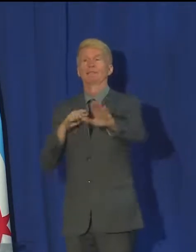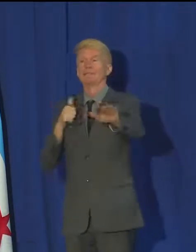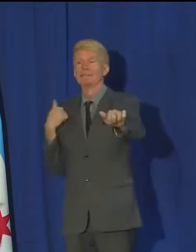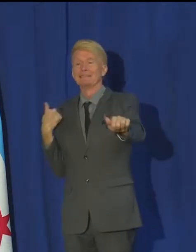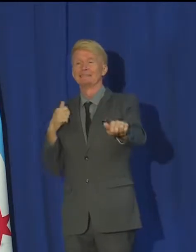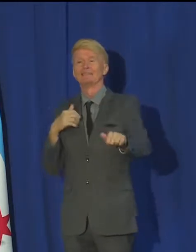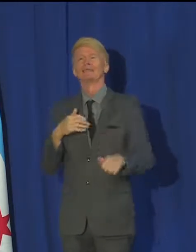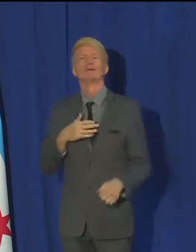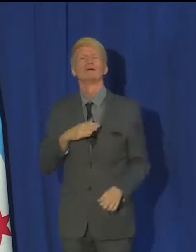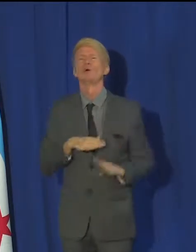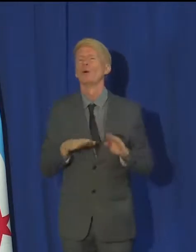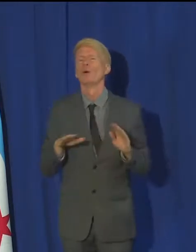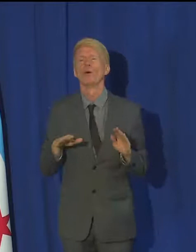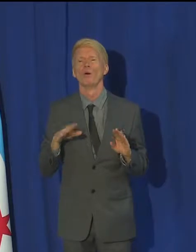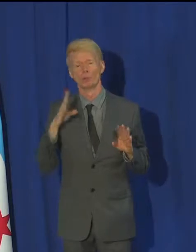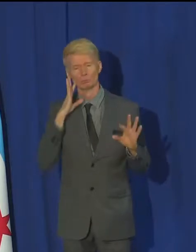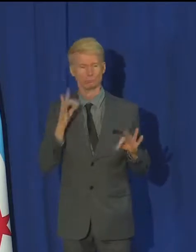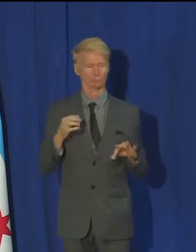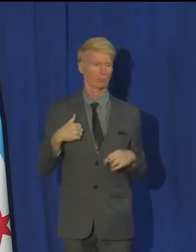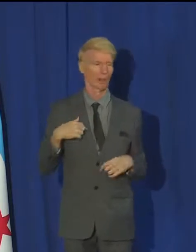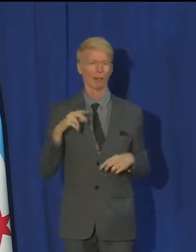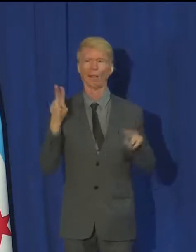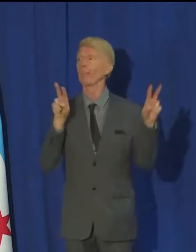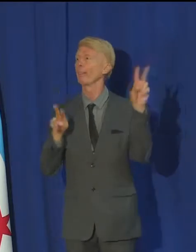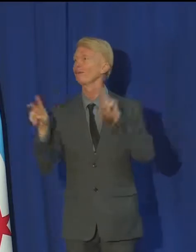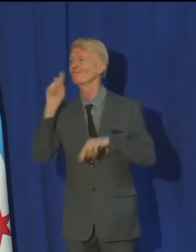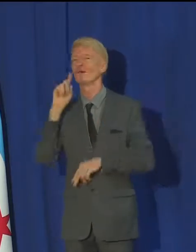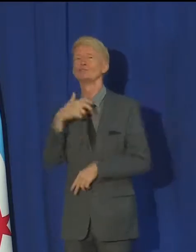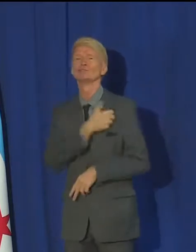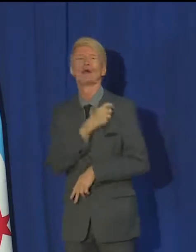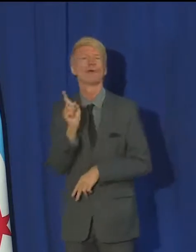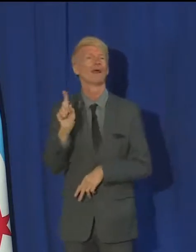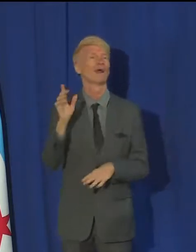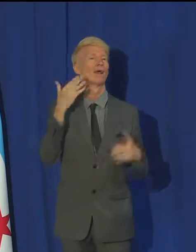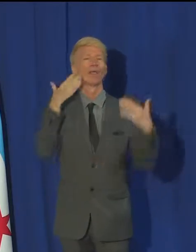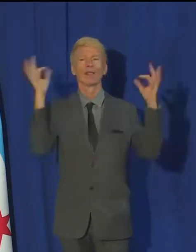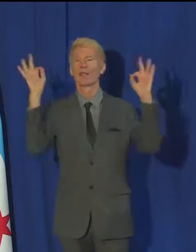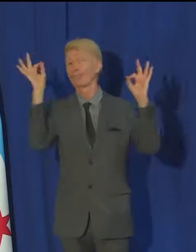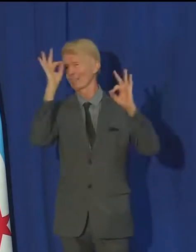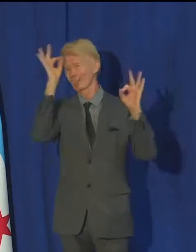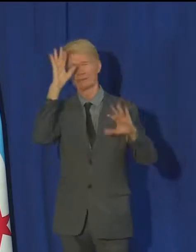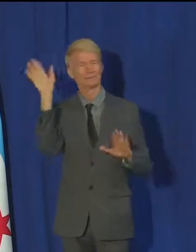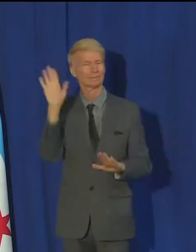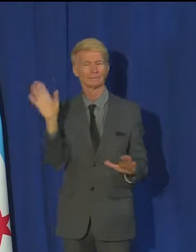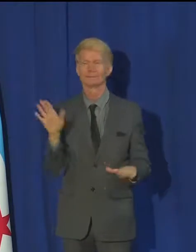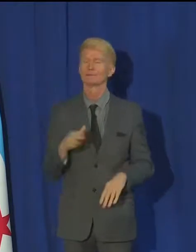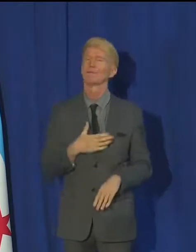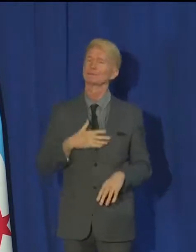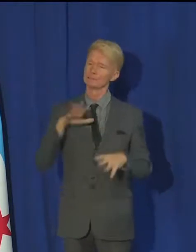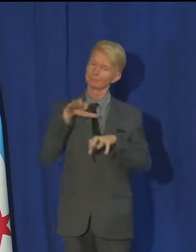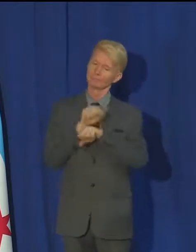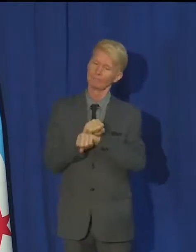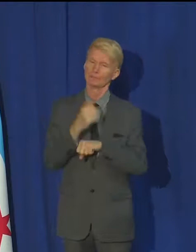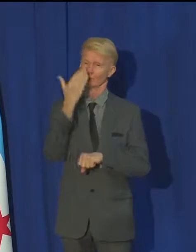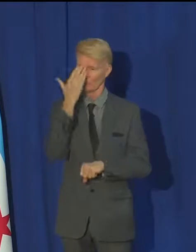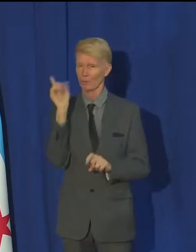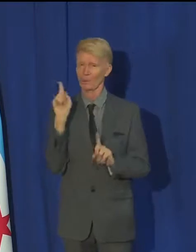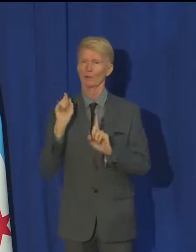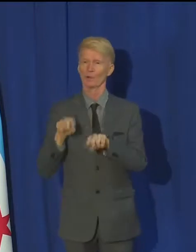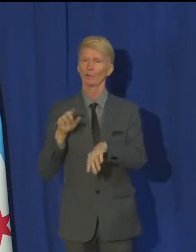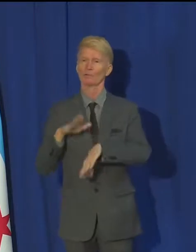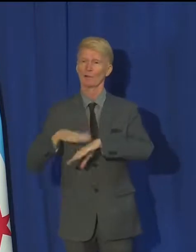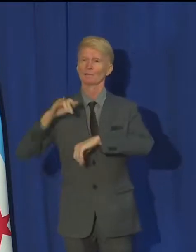start looking. Make sure you have an appointment and you're going specifically to get the flu shot. Even people who are really socially isolating, I